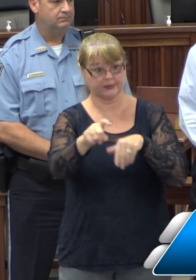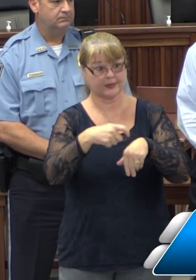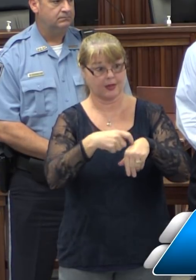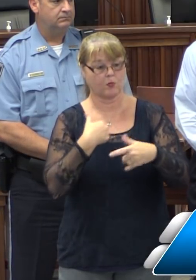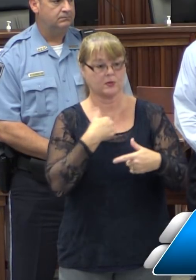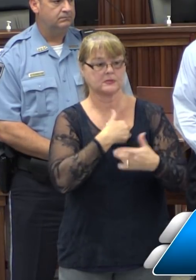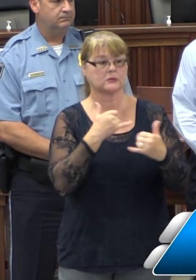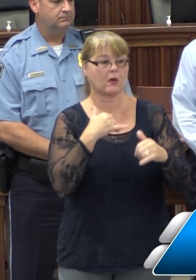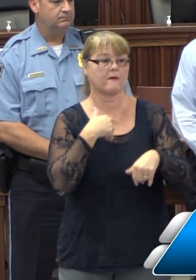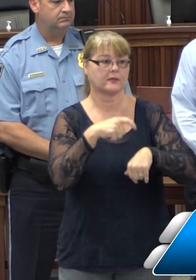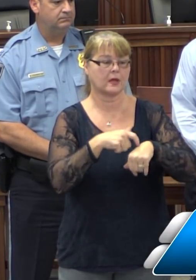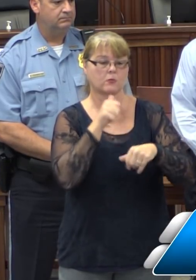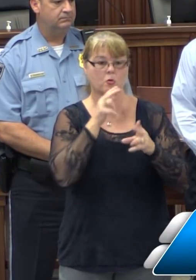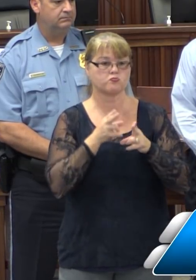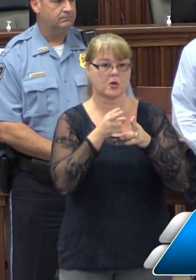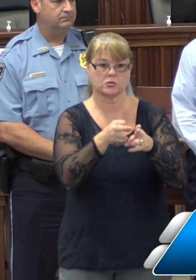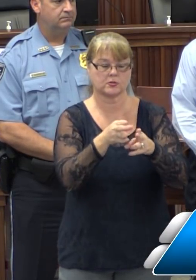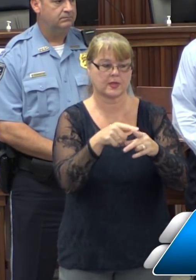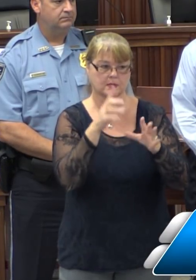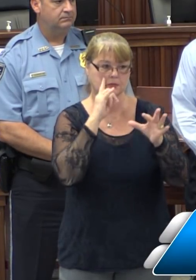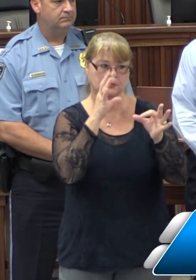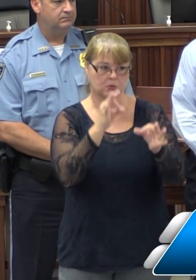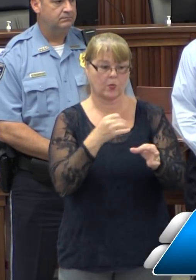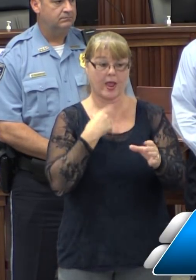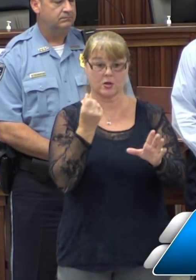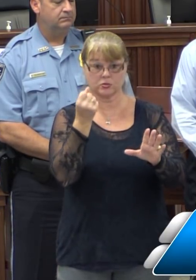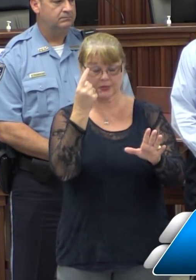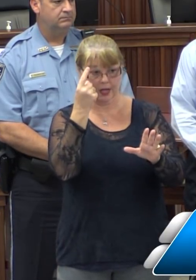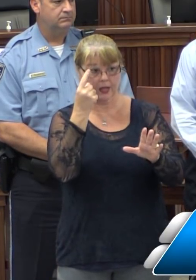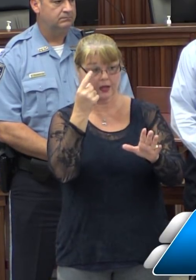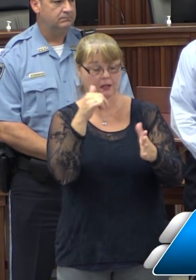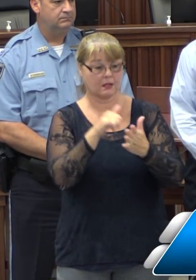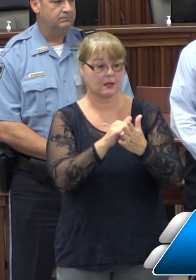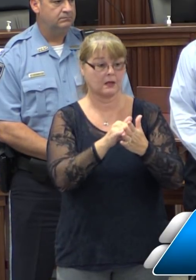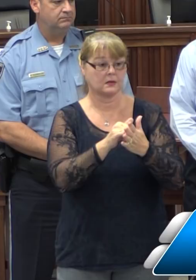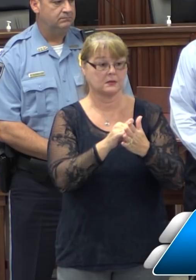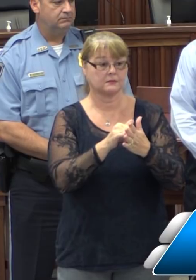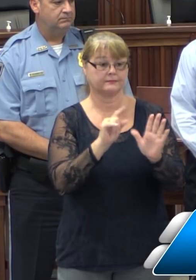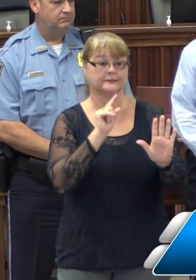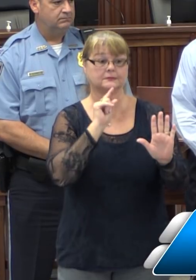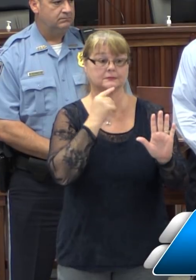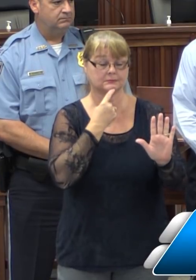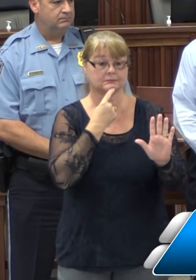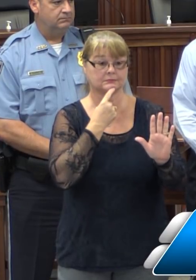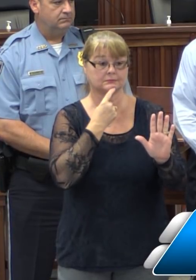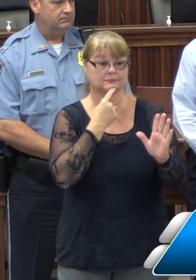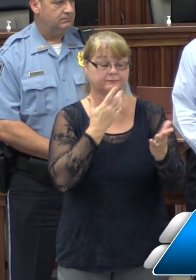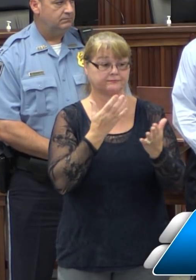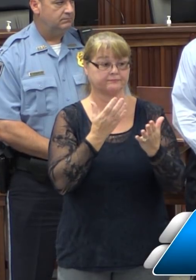time, so we're not rushing into that decision. We understand that it is a significant